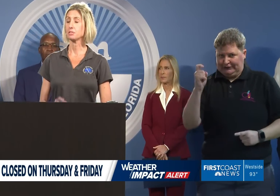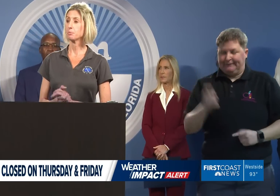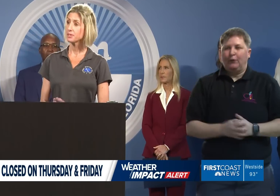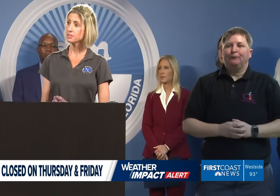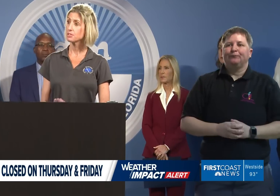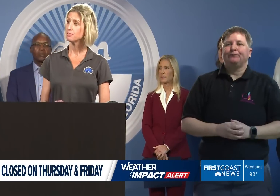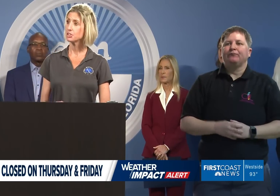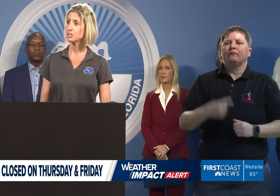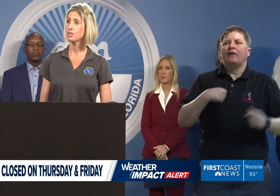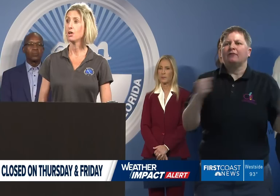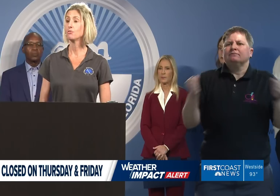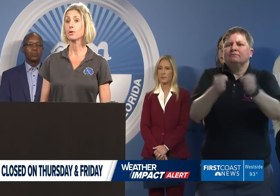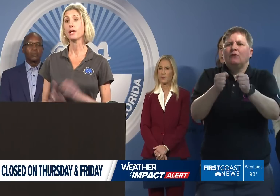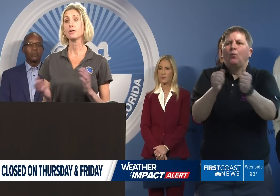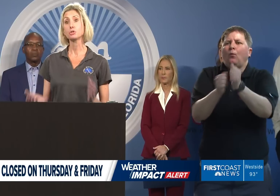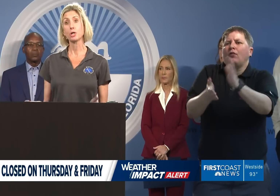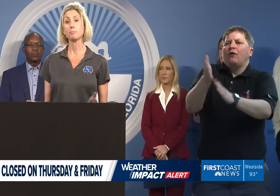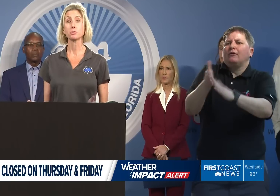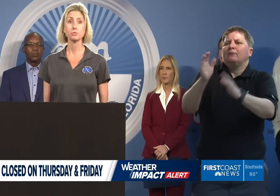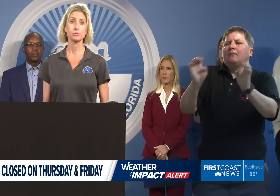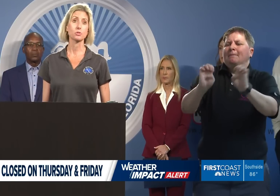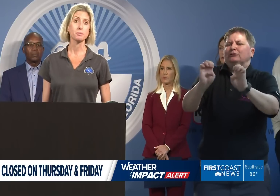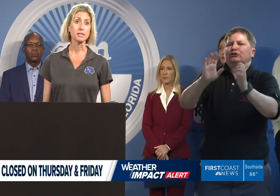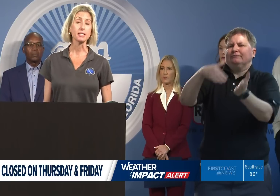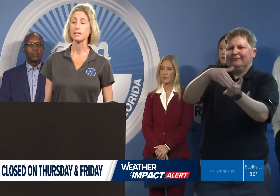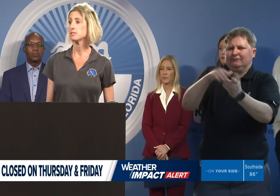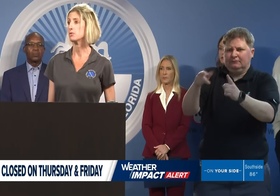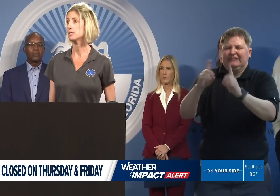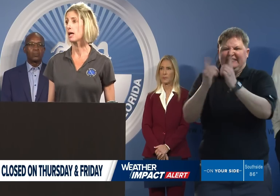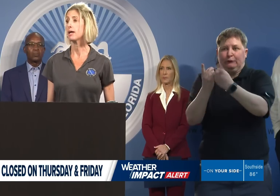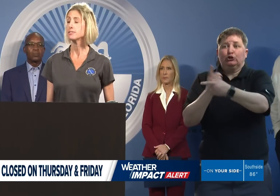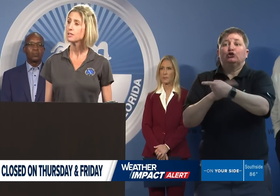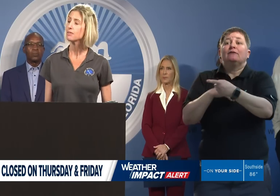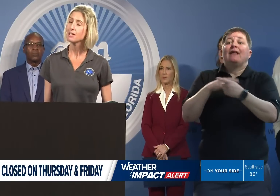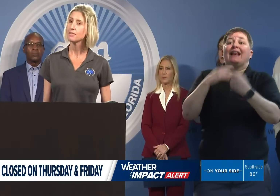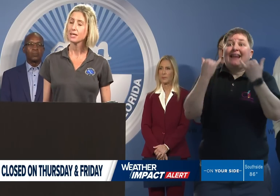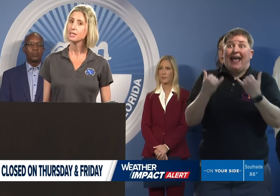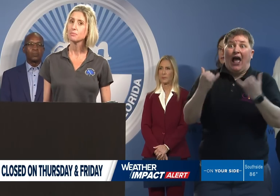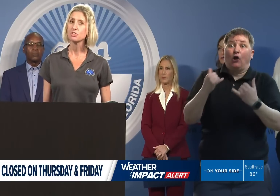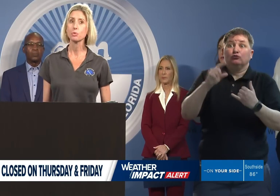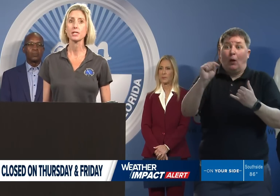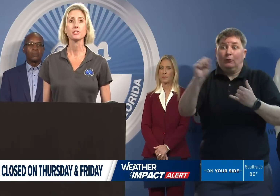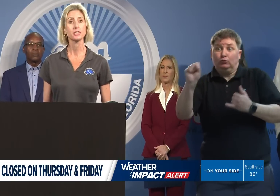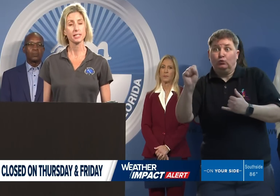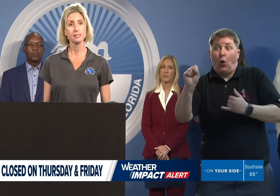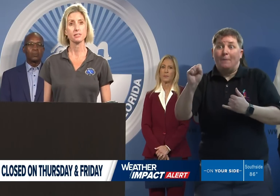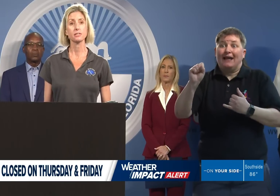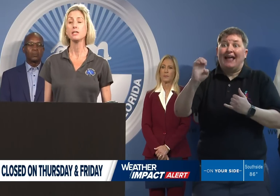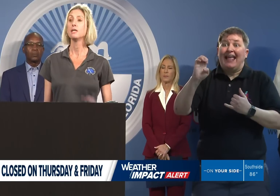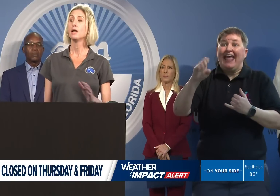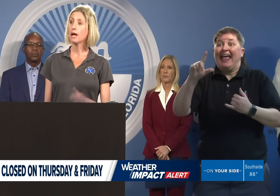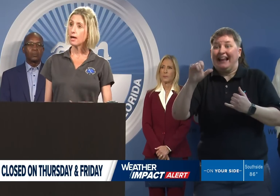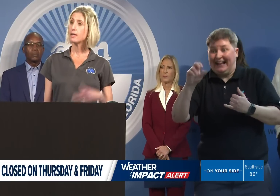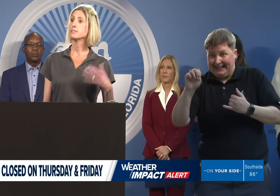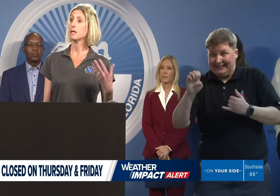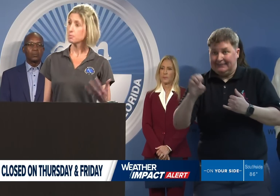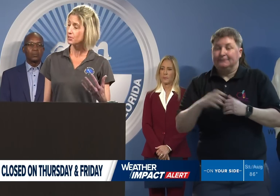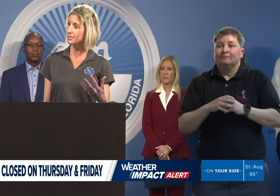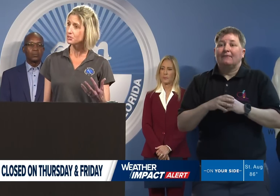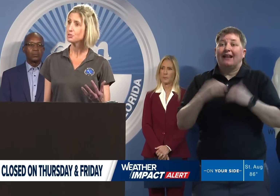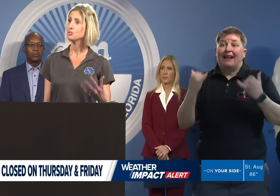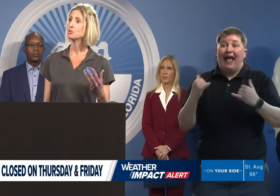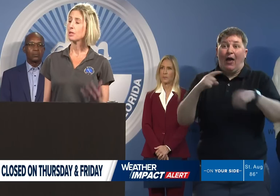County Emergency Preparedness Division for now Tropical Storm Helene. So as of 11 a.m. this morning, the Hurricane Center